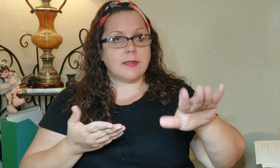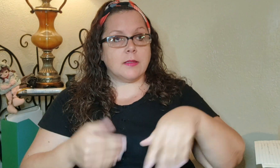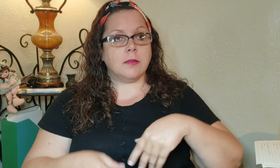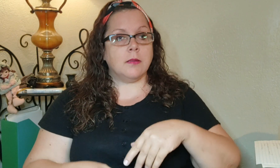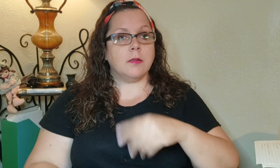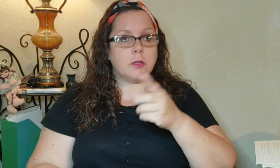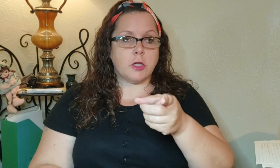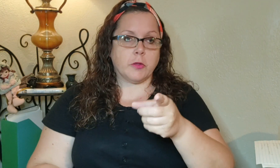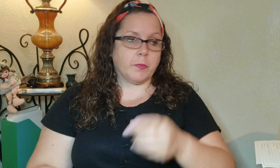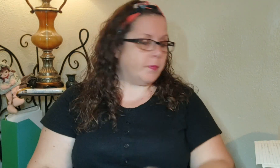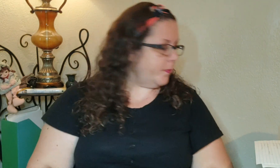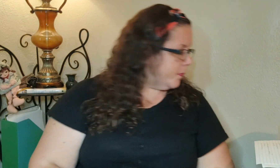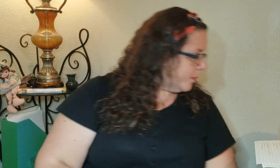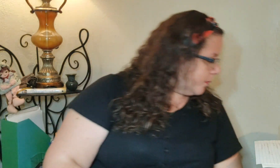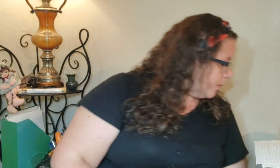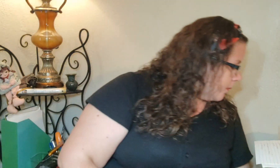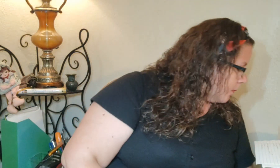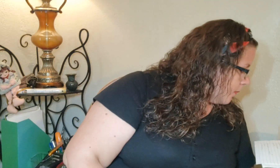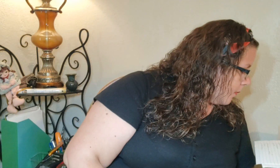fast, you.